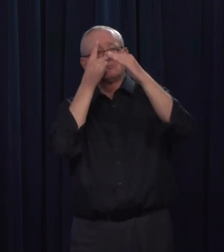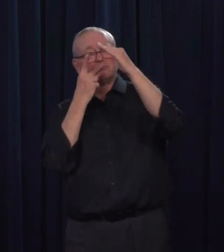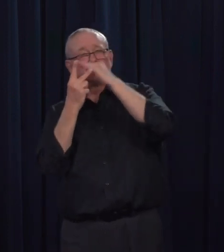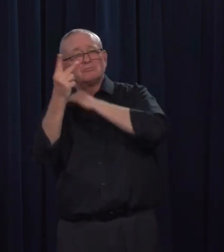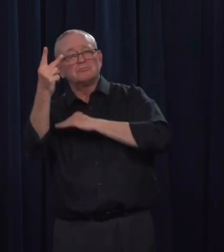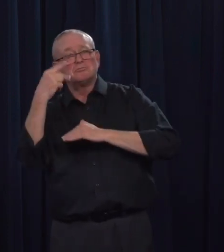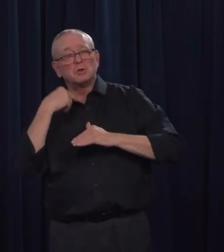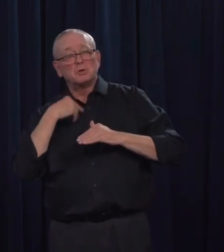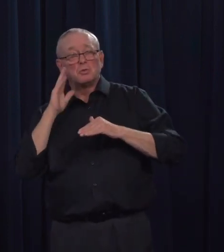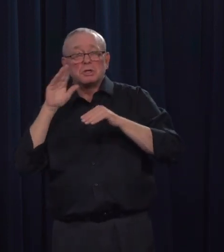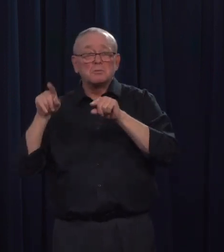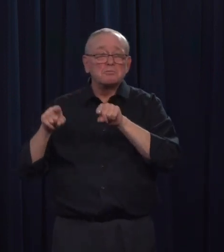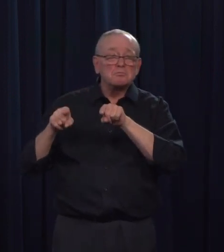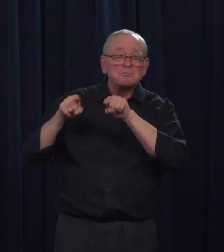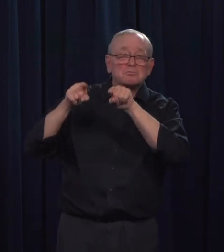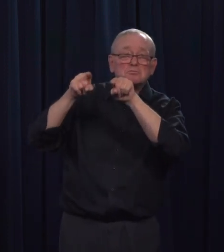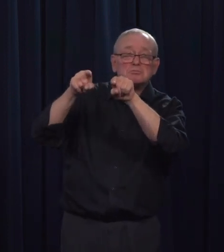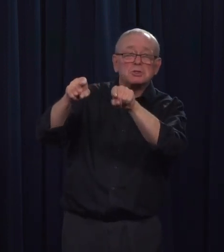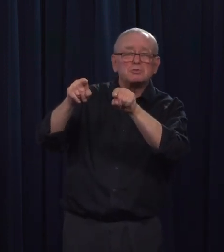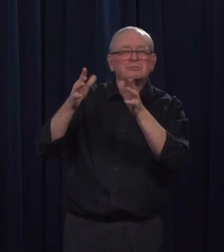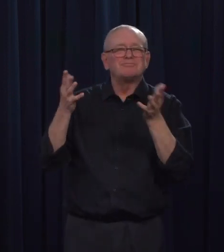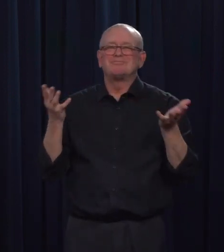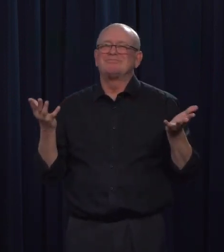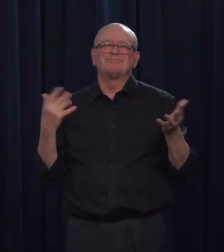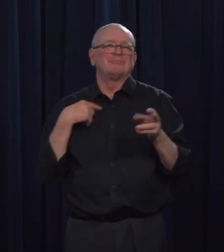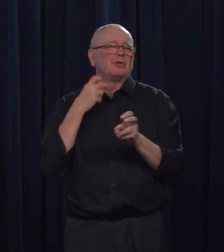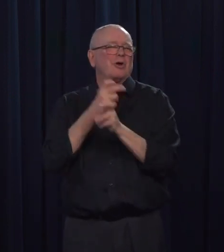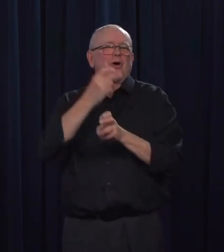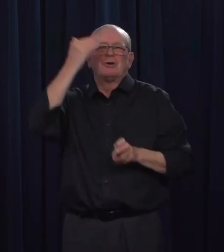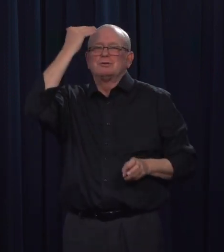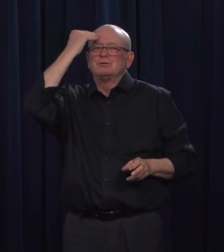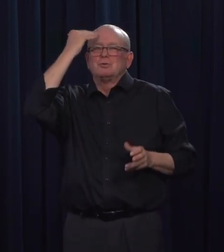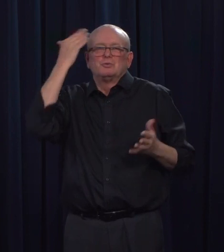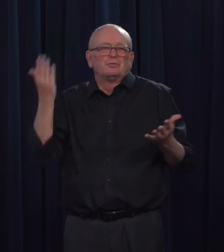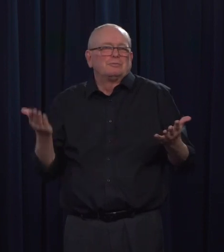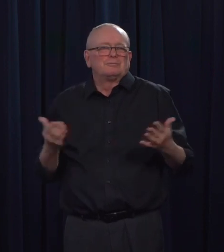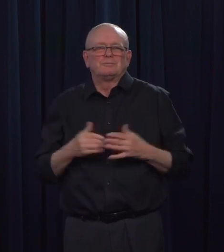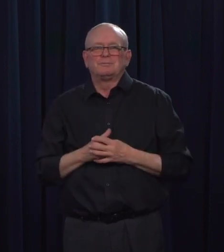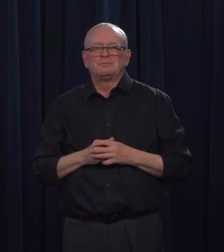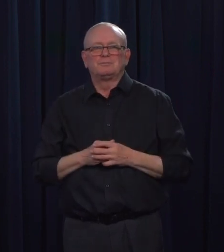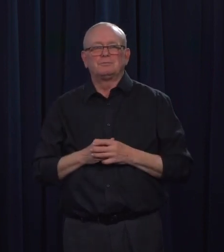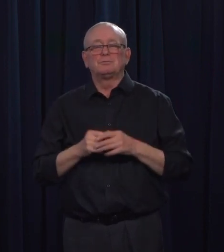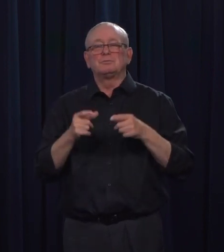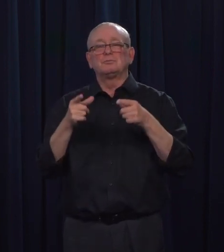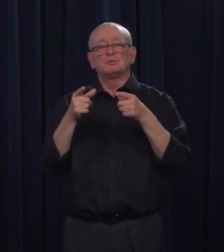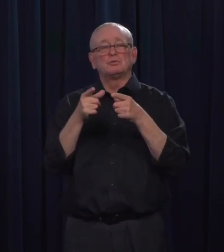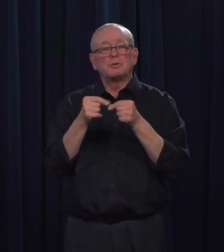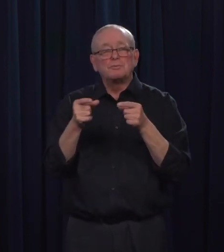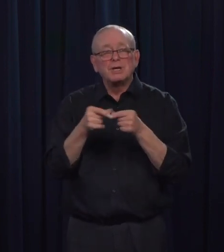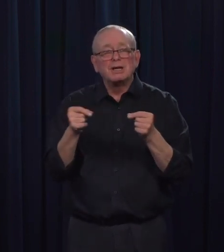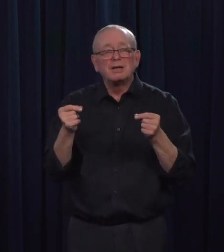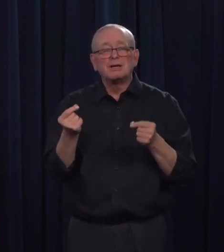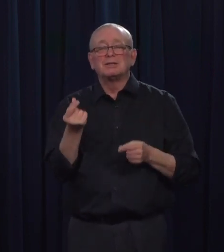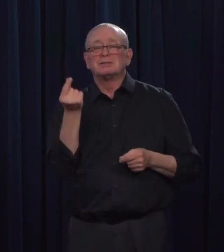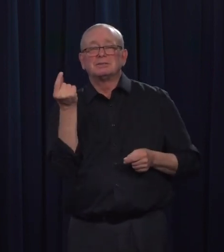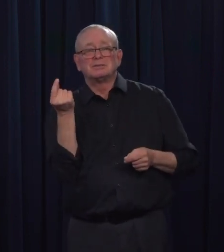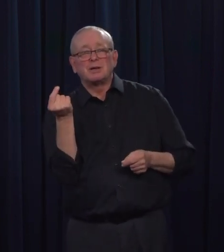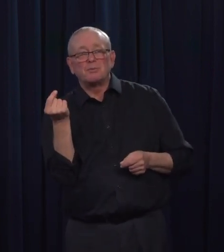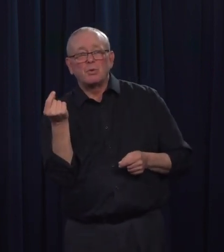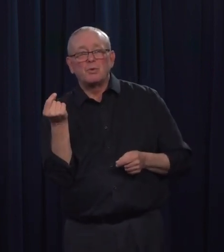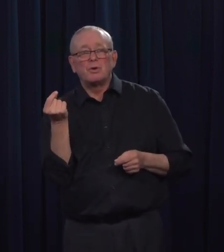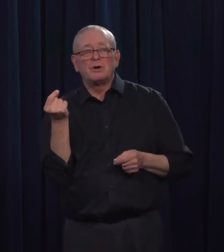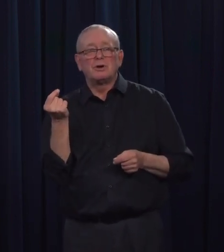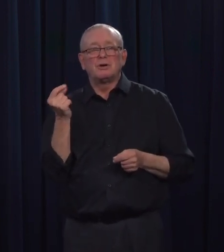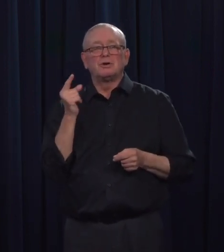some of the countries that had earlier spread, like Singapore or Japan, their cases were being imported mostly from a